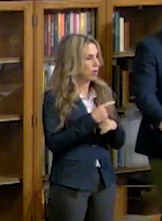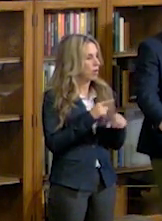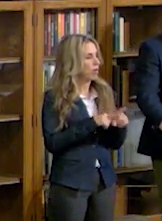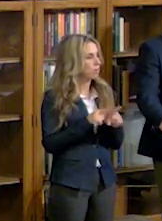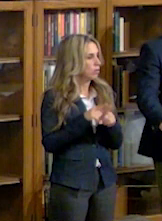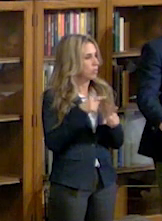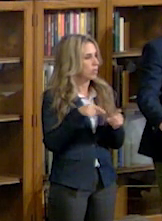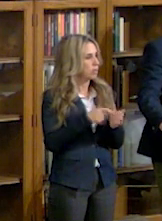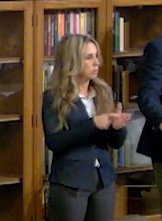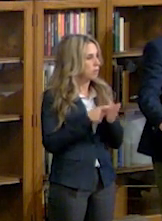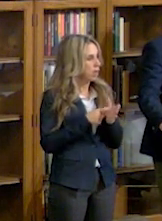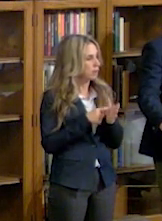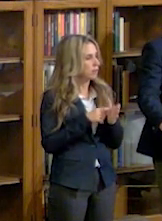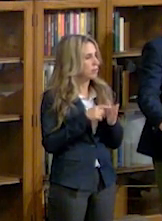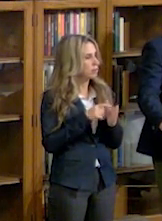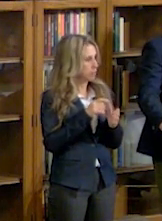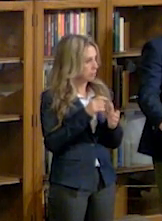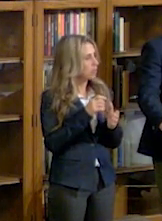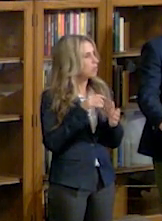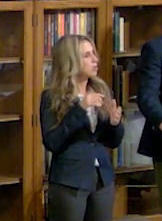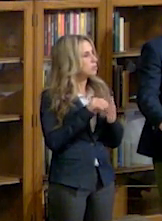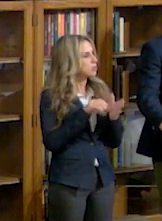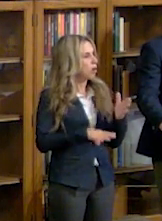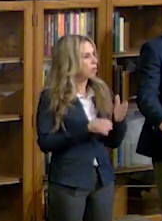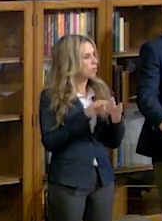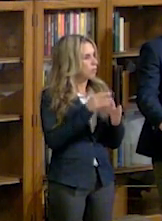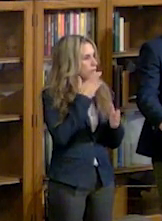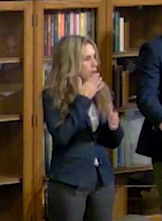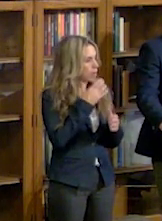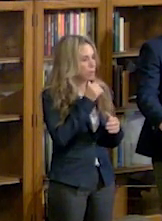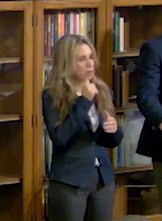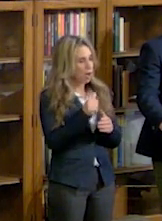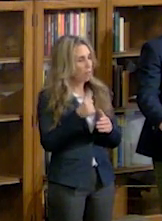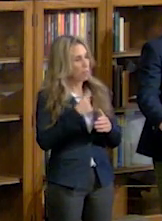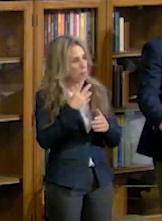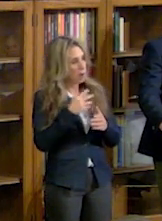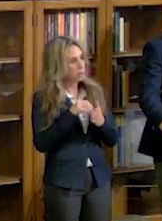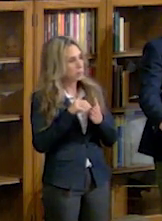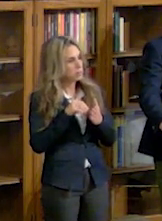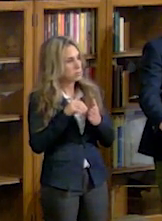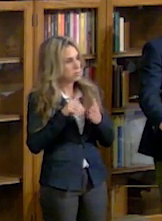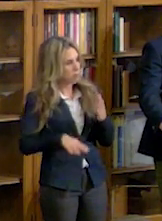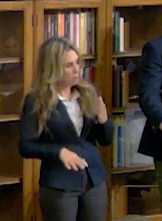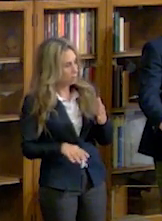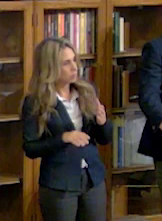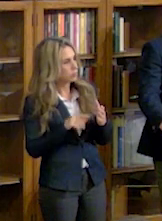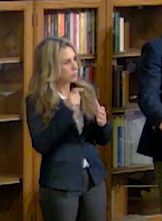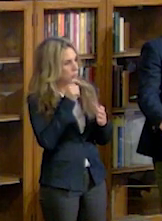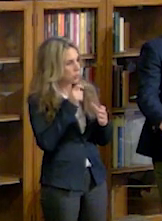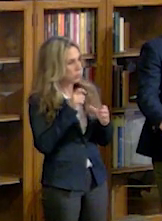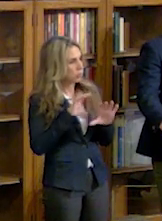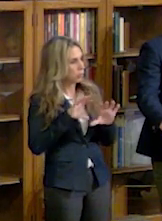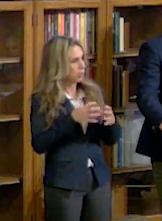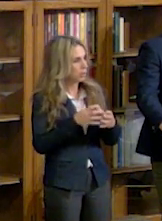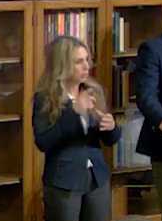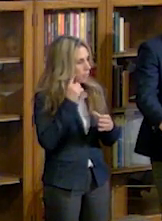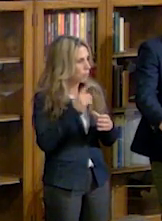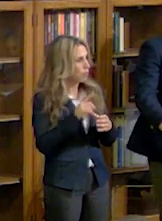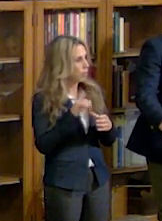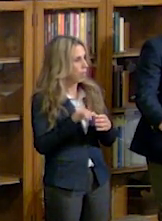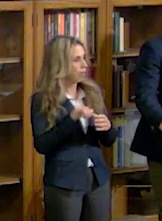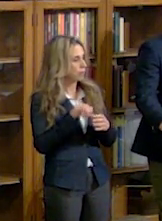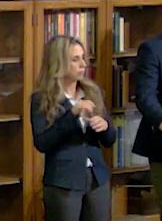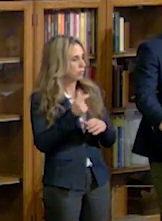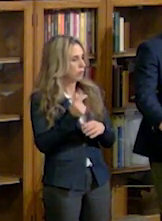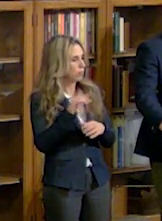be taught by Scholars of color rather than by the white Scholars who make up the vast majority of the historical profession in Britain today this